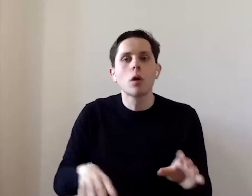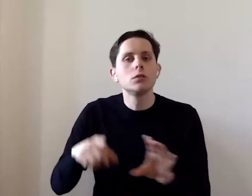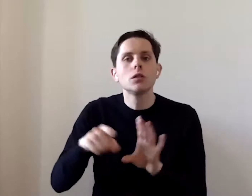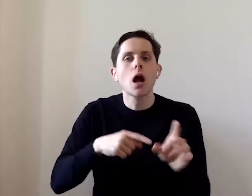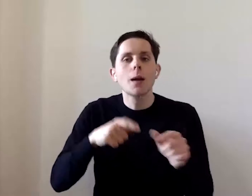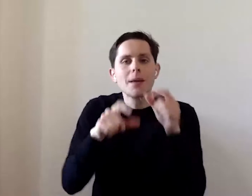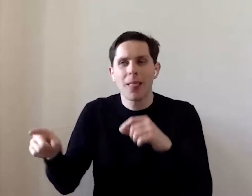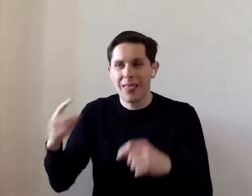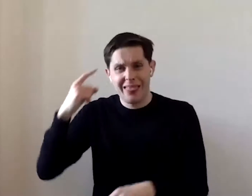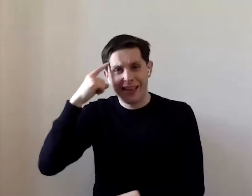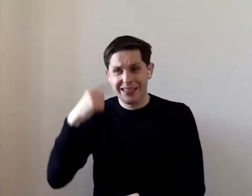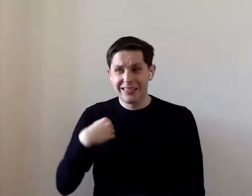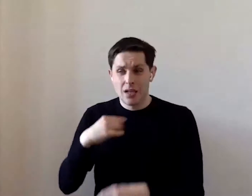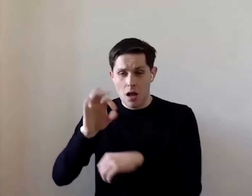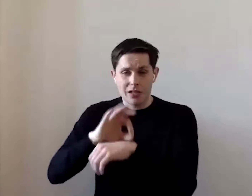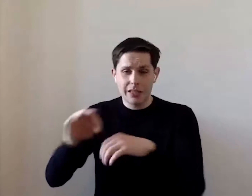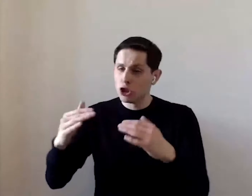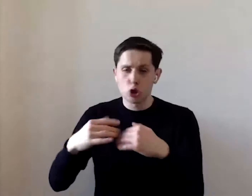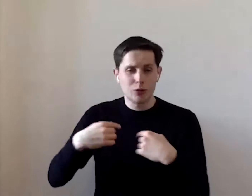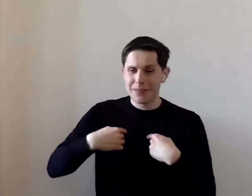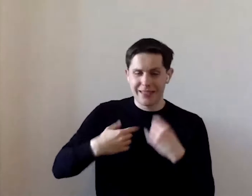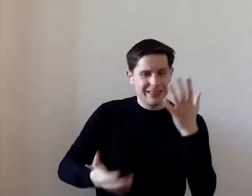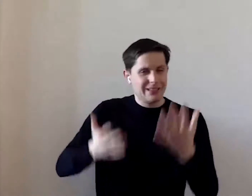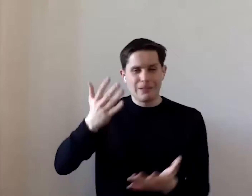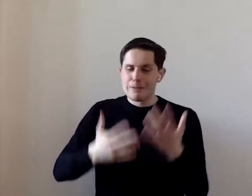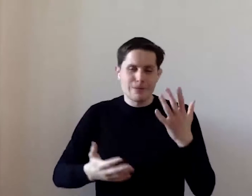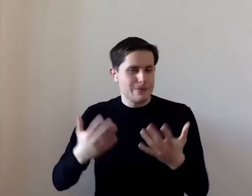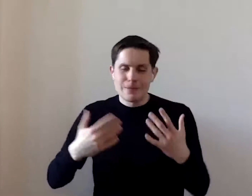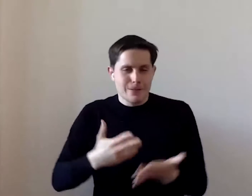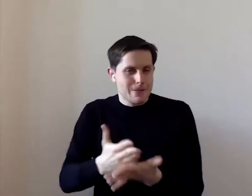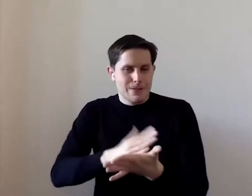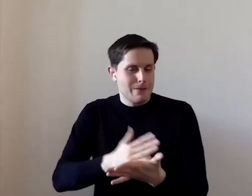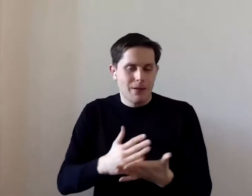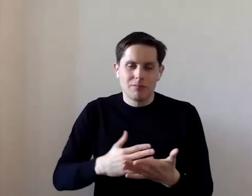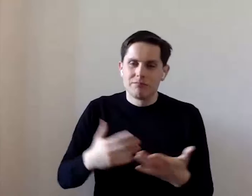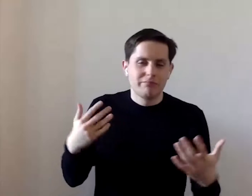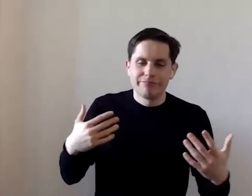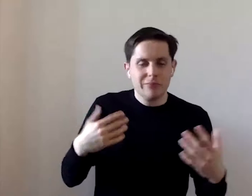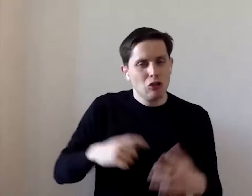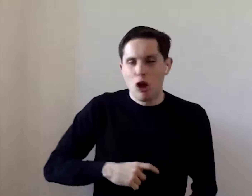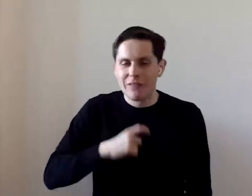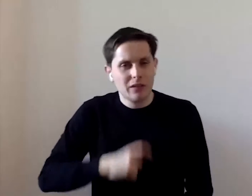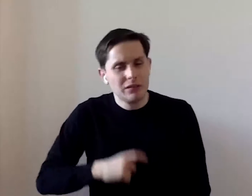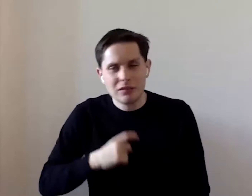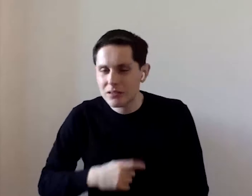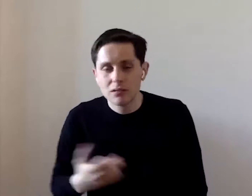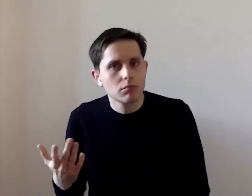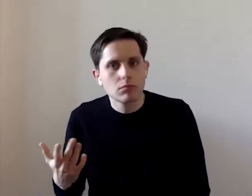available. But, you know, I want young people to not have to worry about the process of becoming an architect. I think